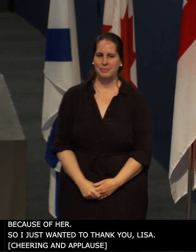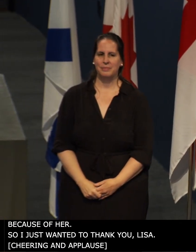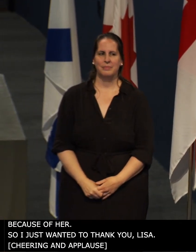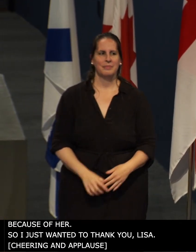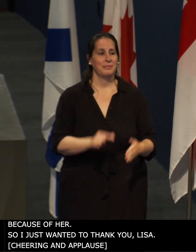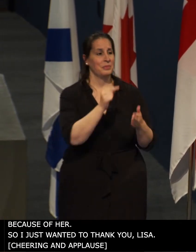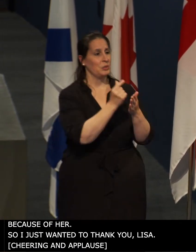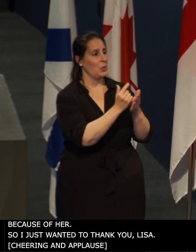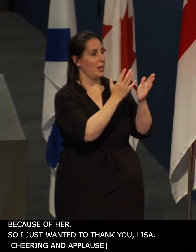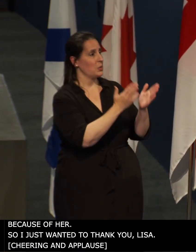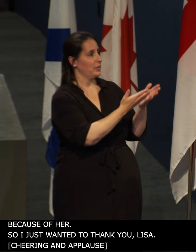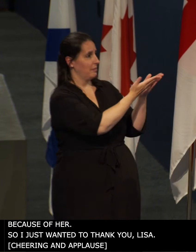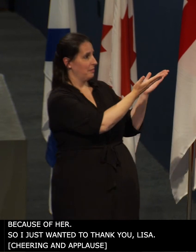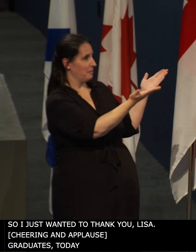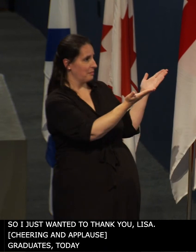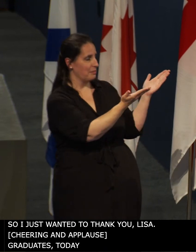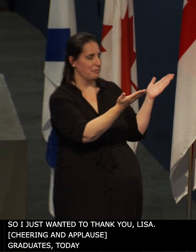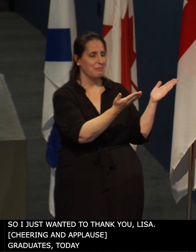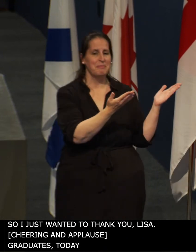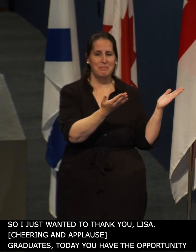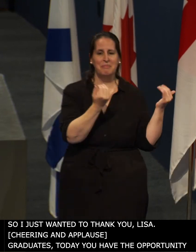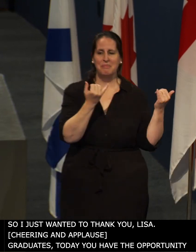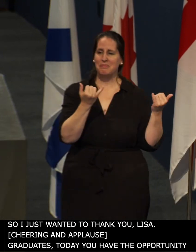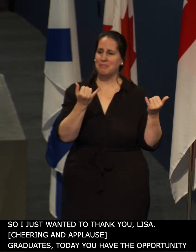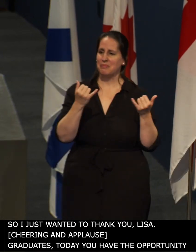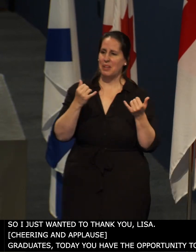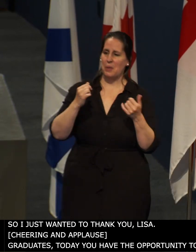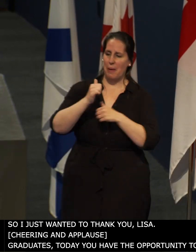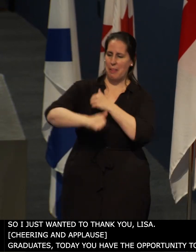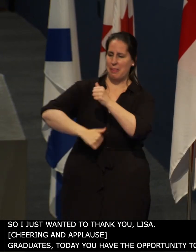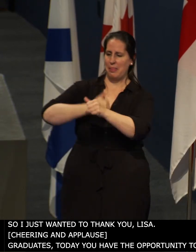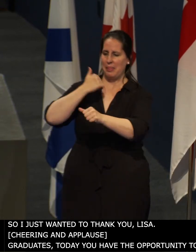Graduates, today you have the opportunity to attend your very first,